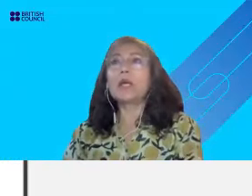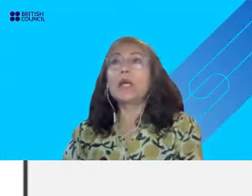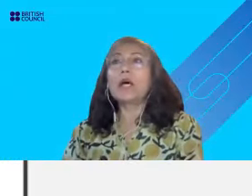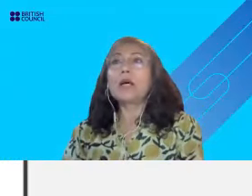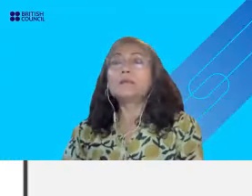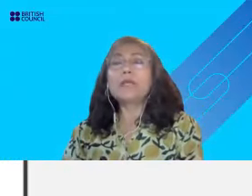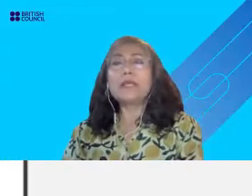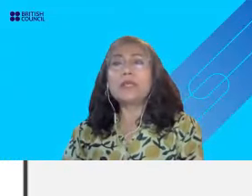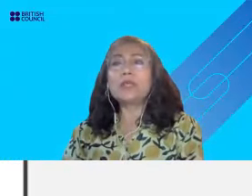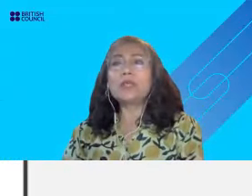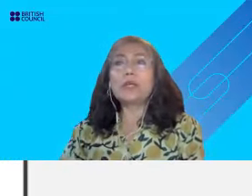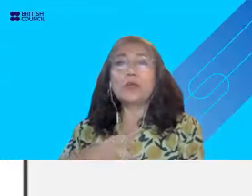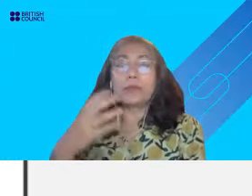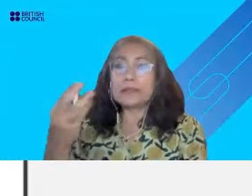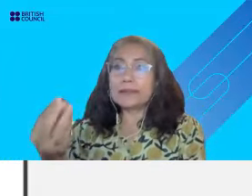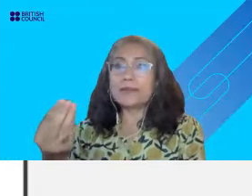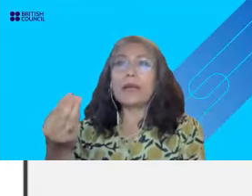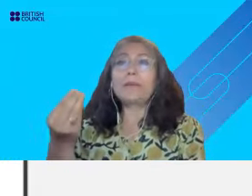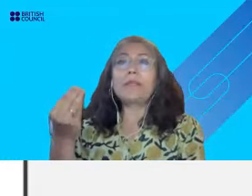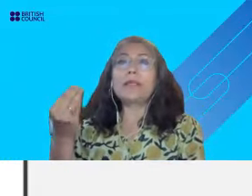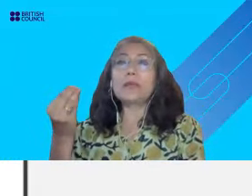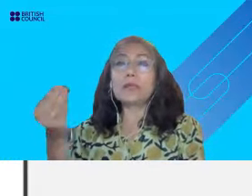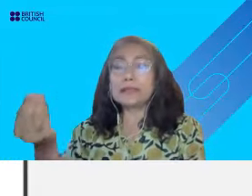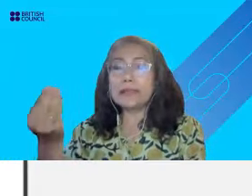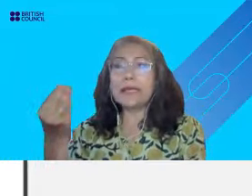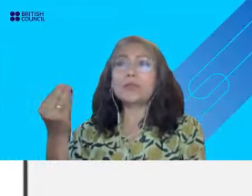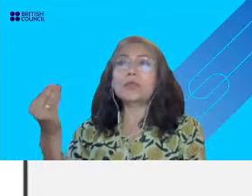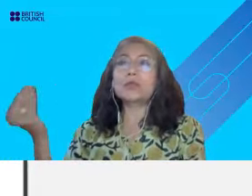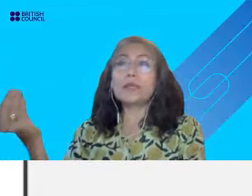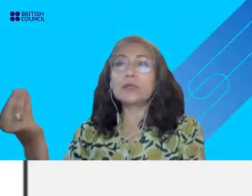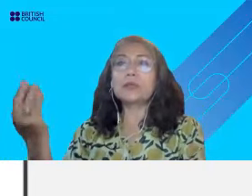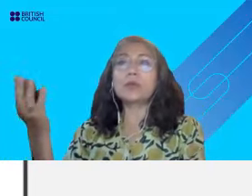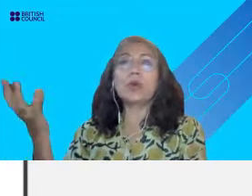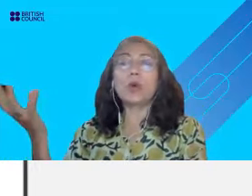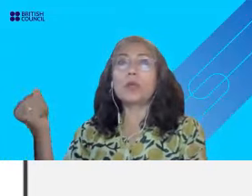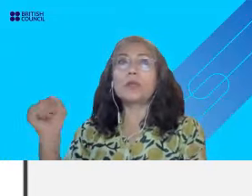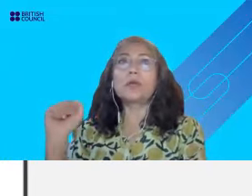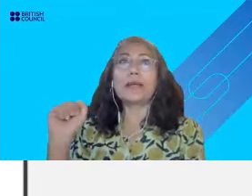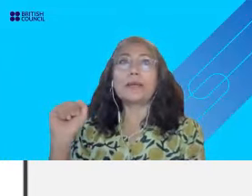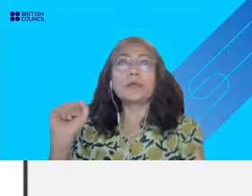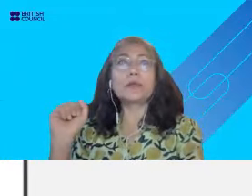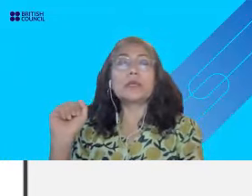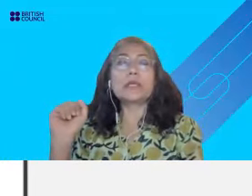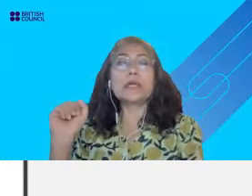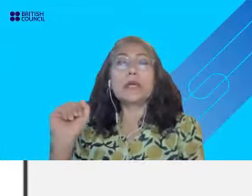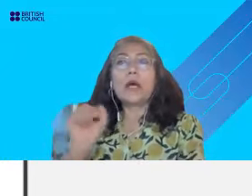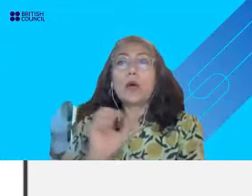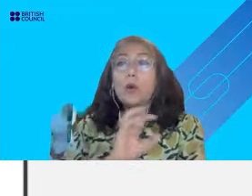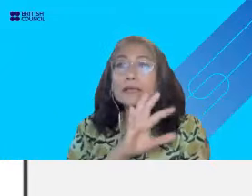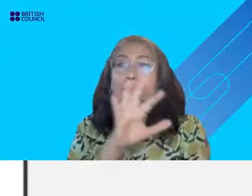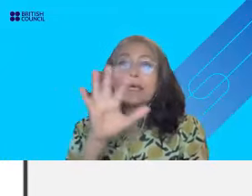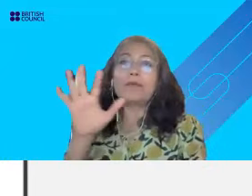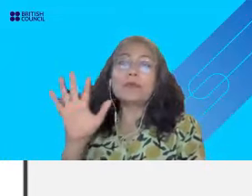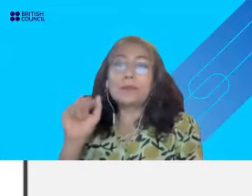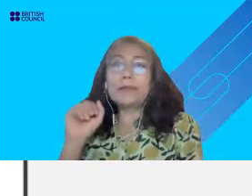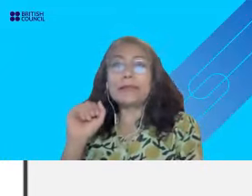out? They need to think of whether it's their family, whether it's their classroom, their school, or the wider community.